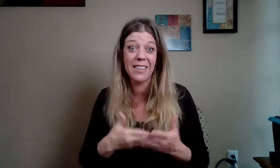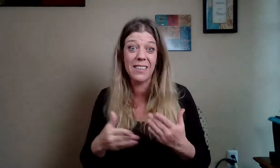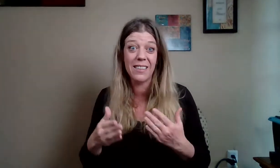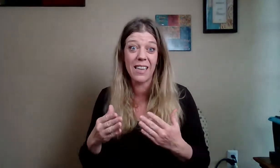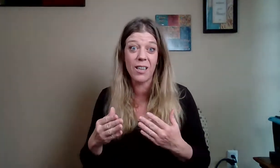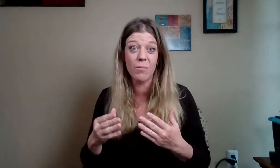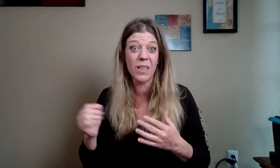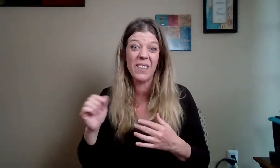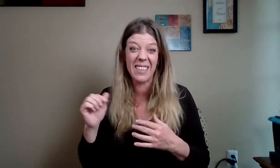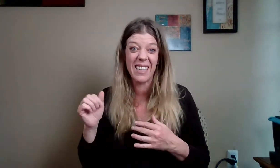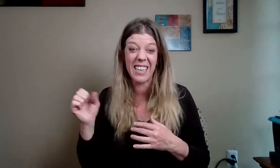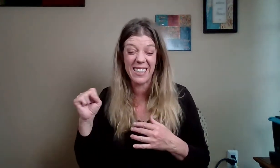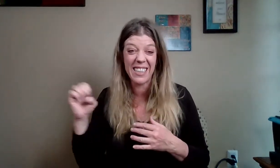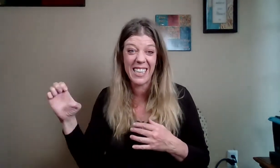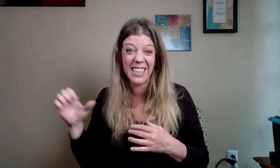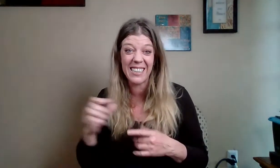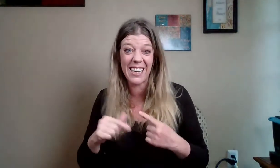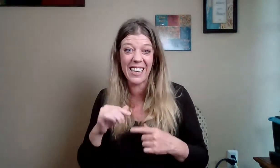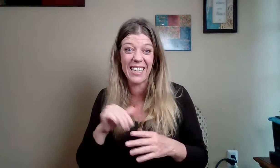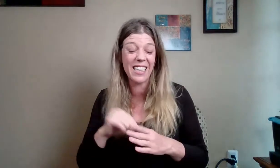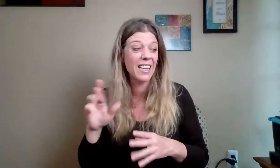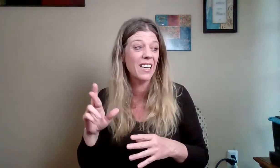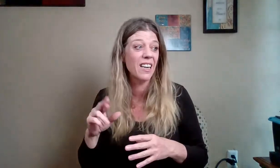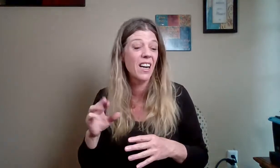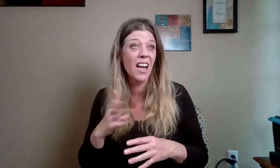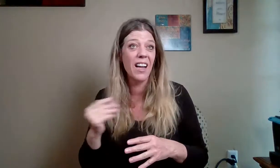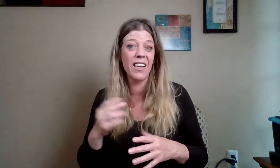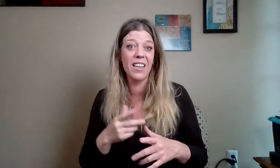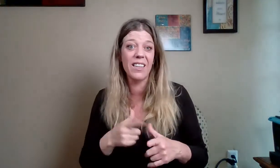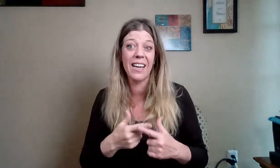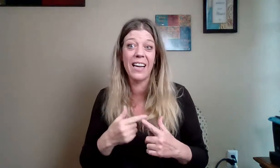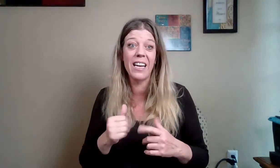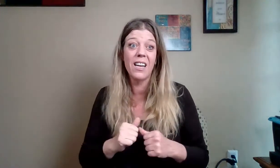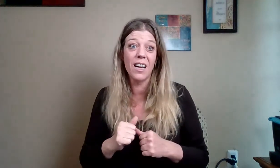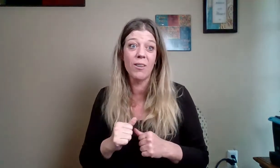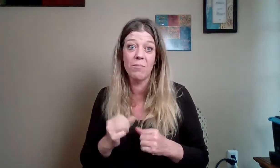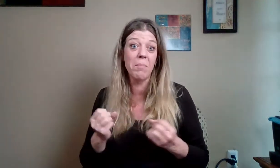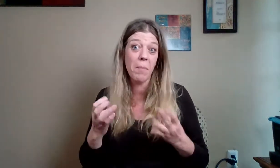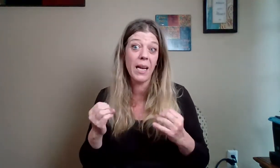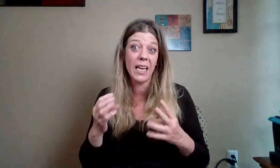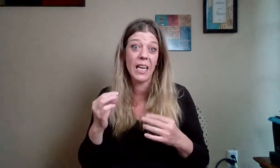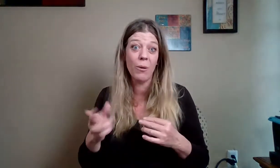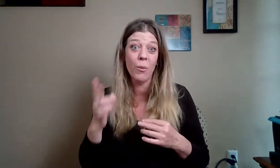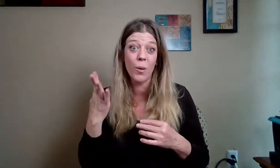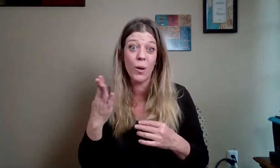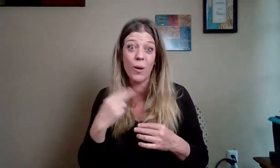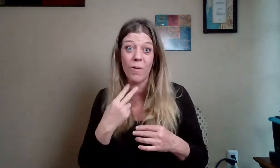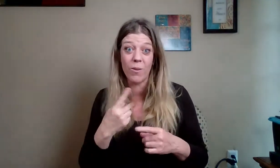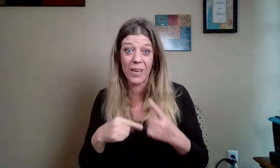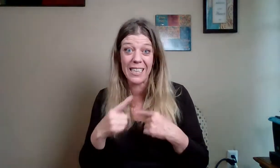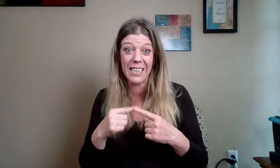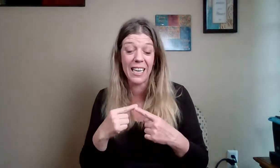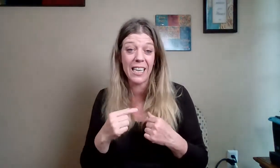ASL, some there's like a C sign in there, and then many were voice